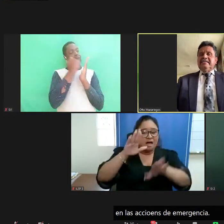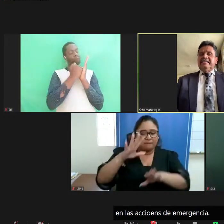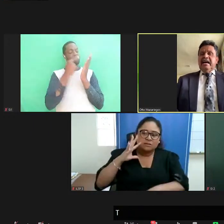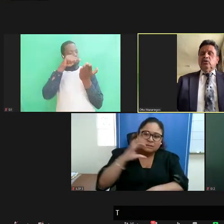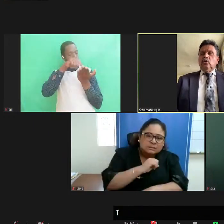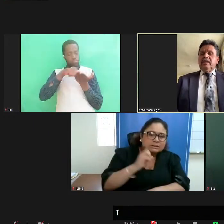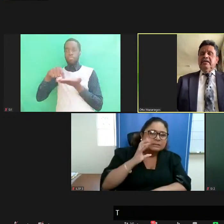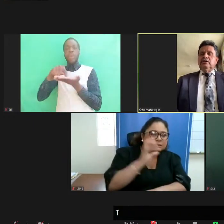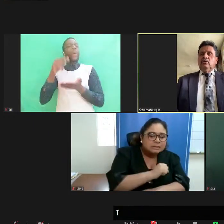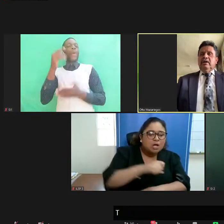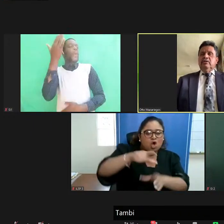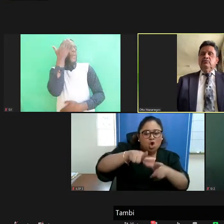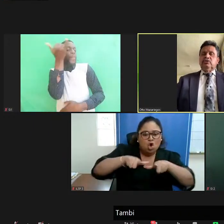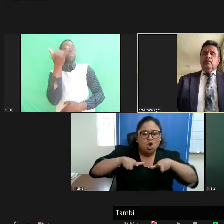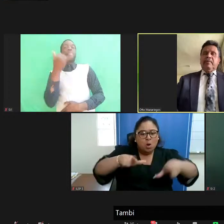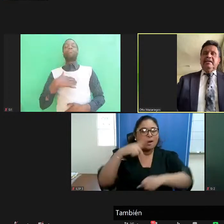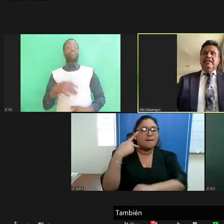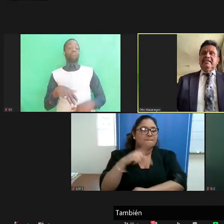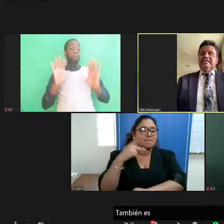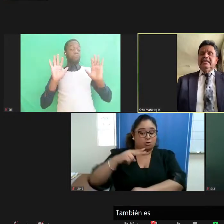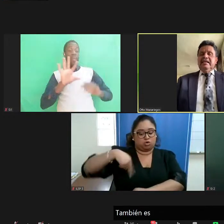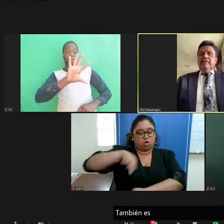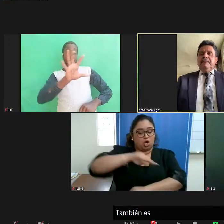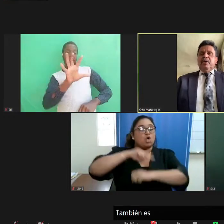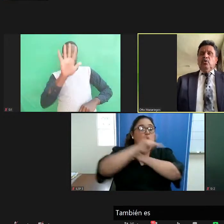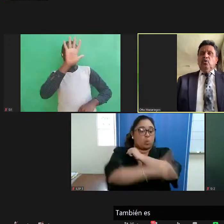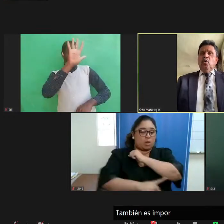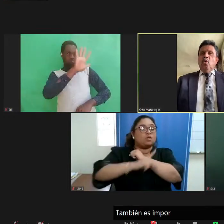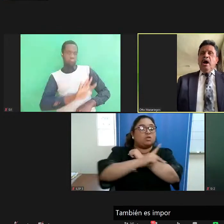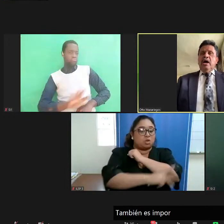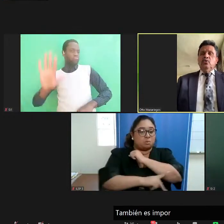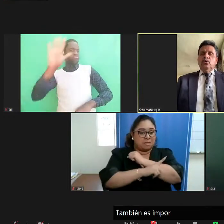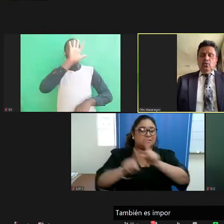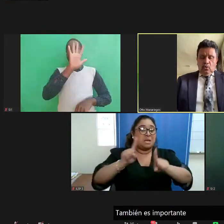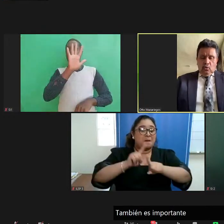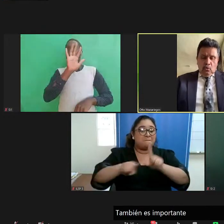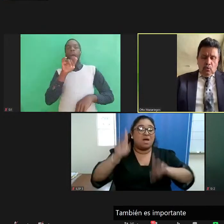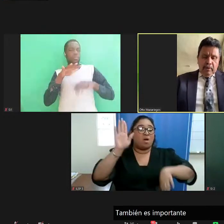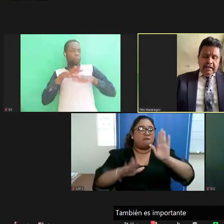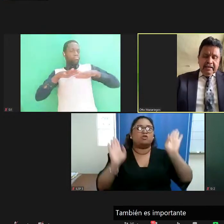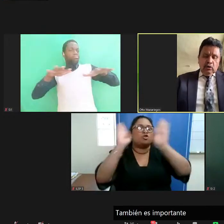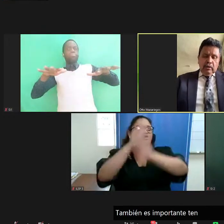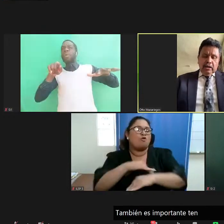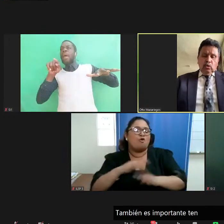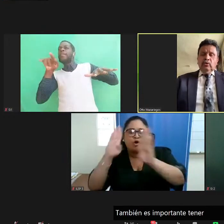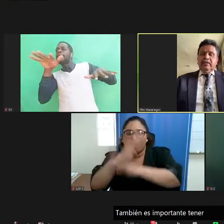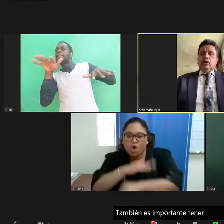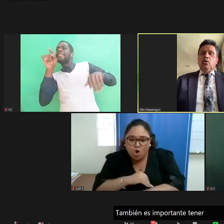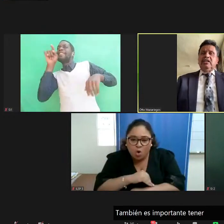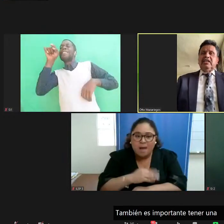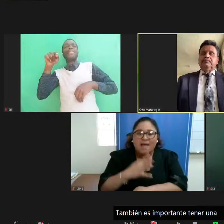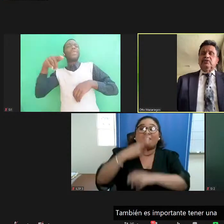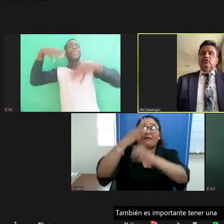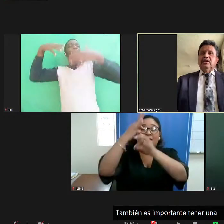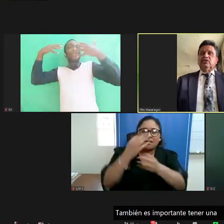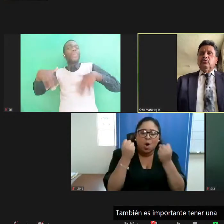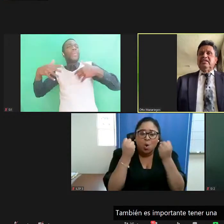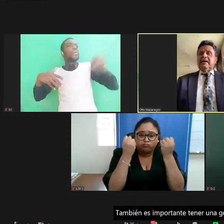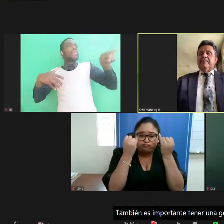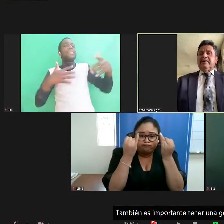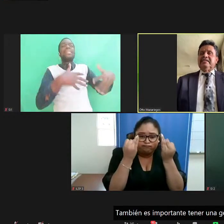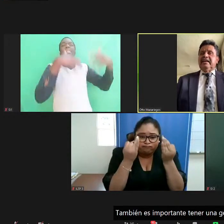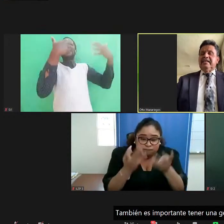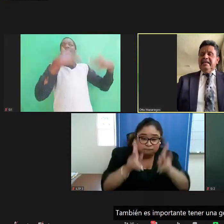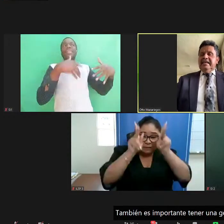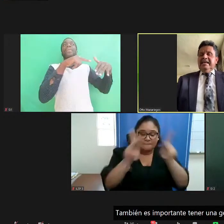areas because high-risk places are identified several times in our countries but there is no real